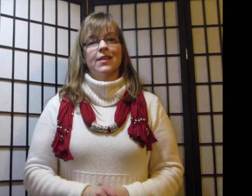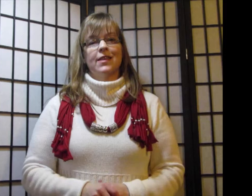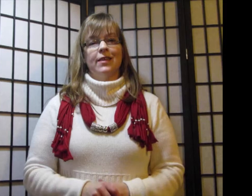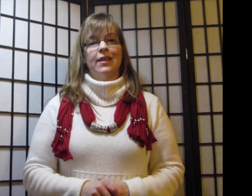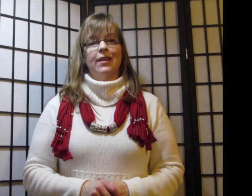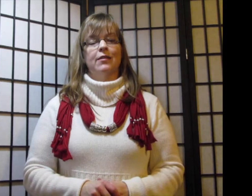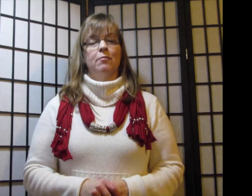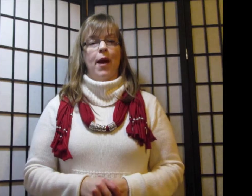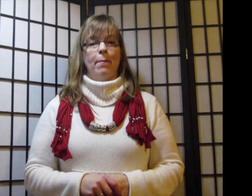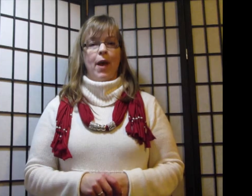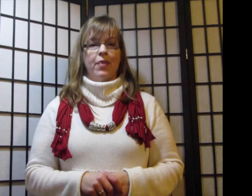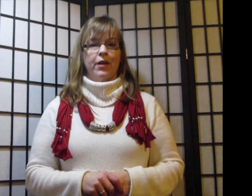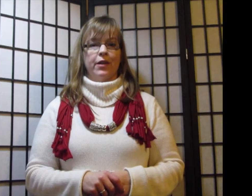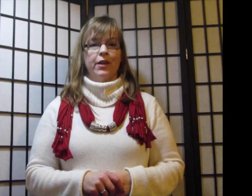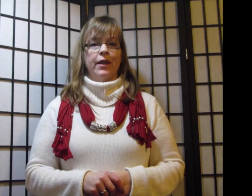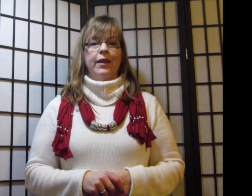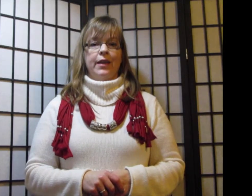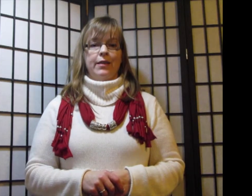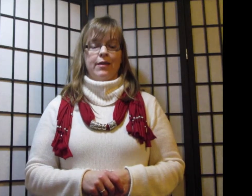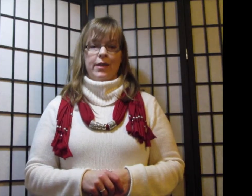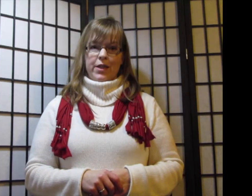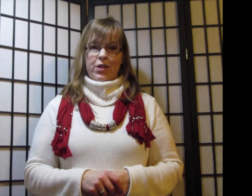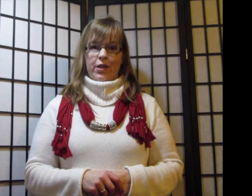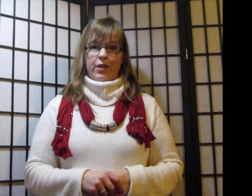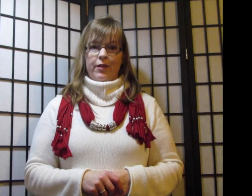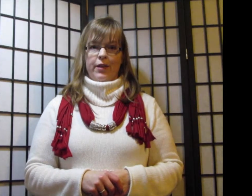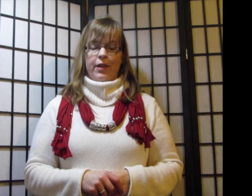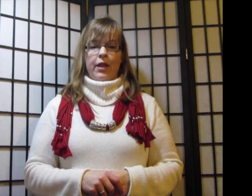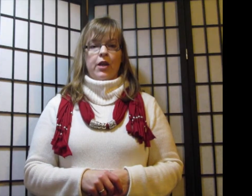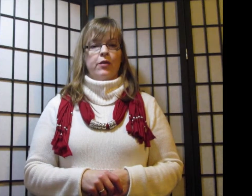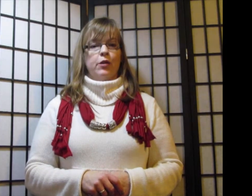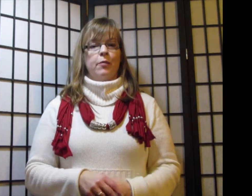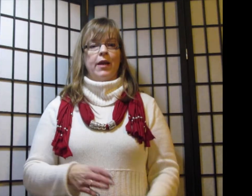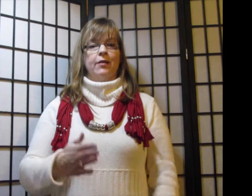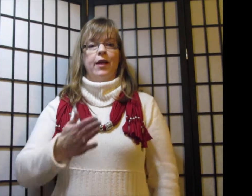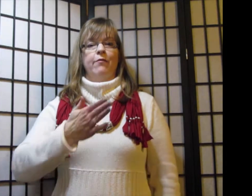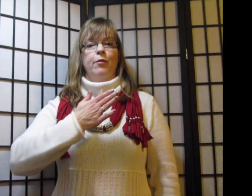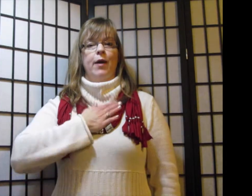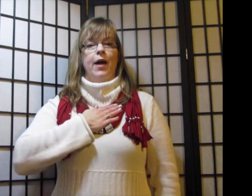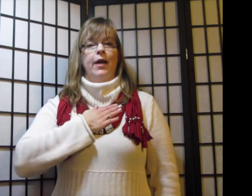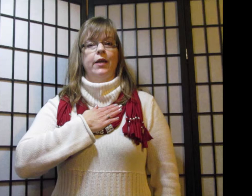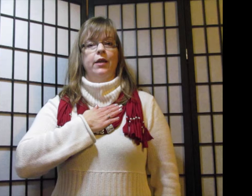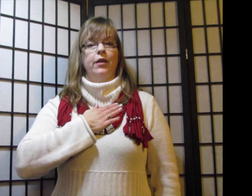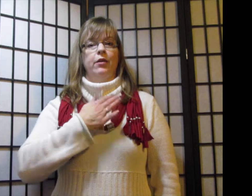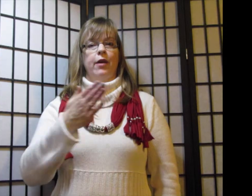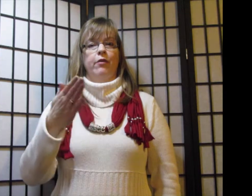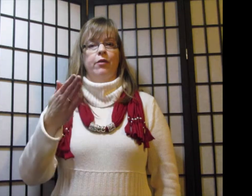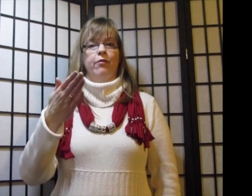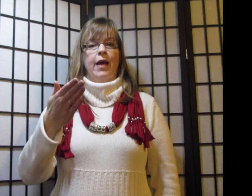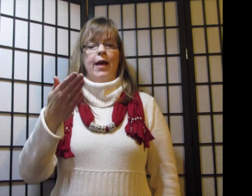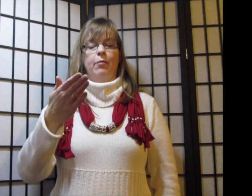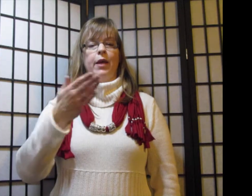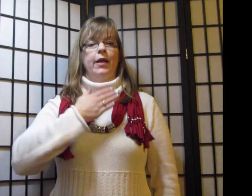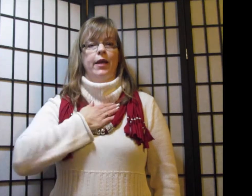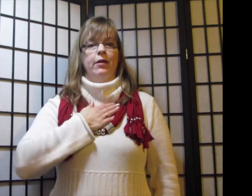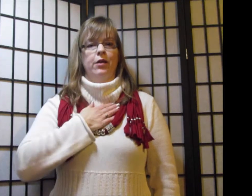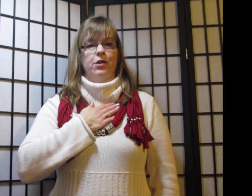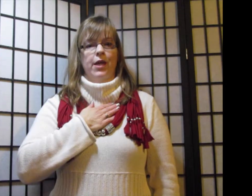Sentence is, my mother is a teacher. So to make the sign for my, you have your flat blade hand on your